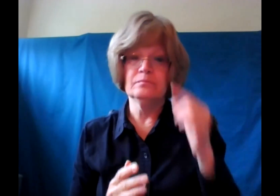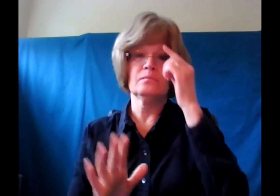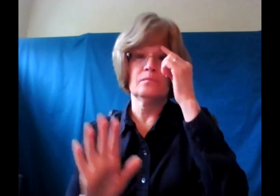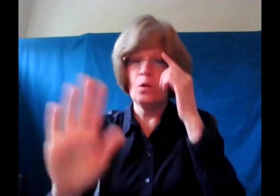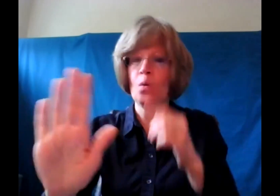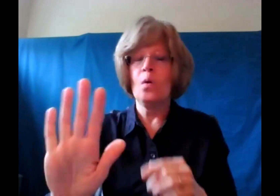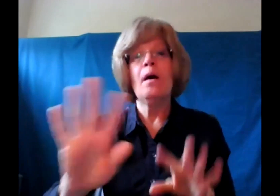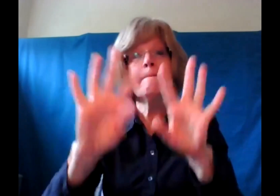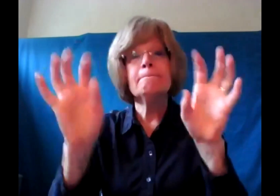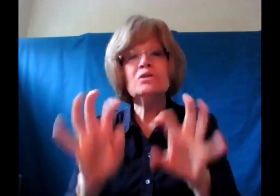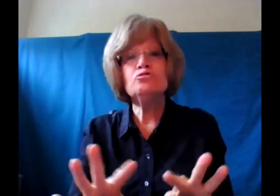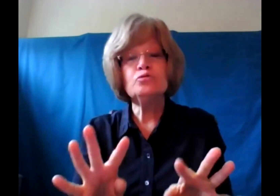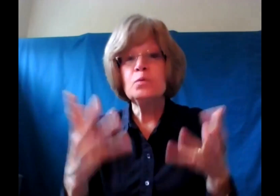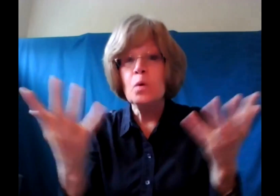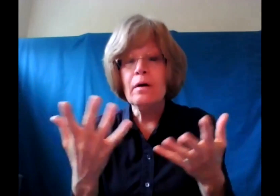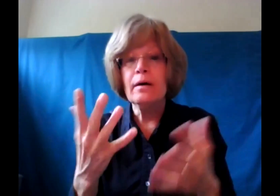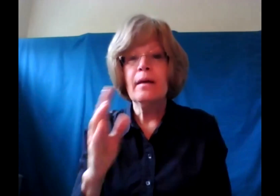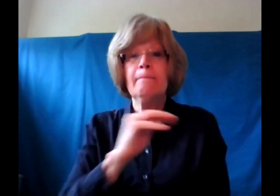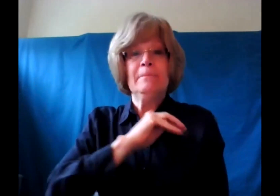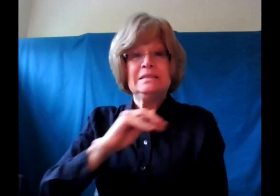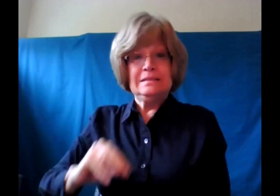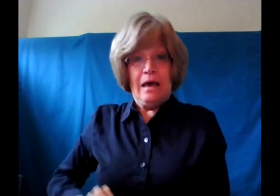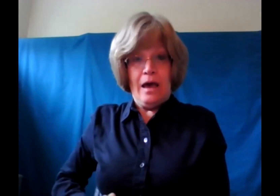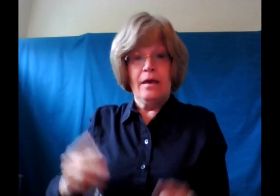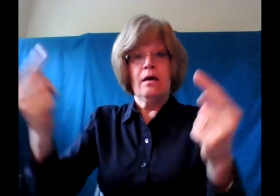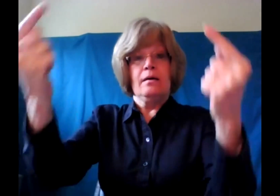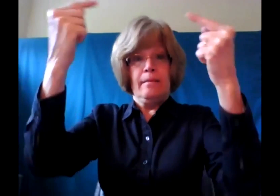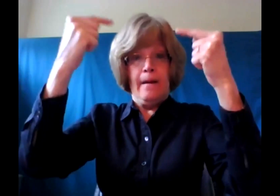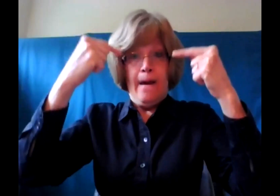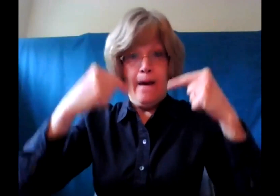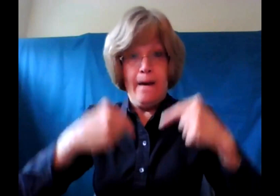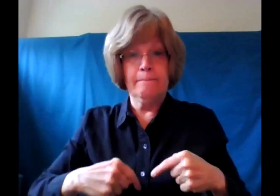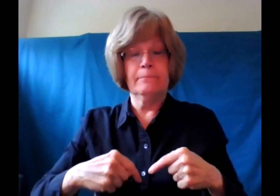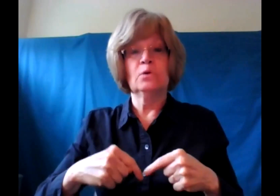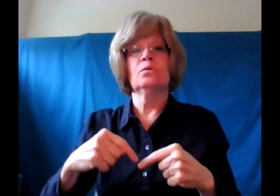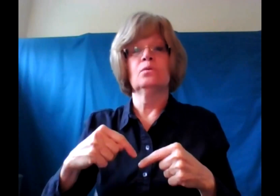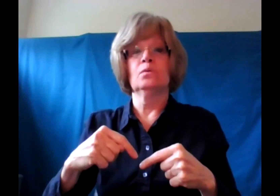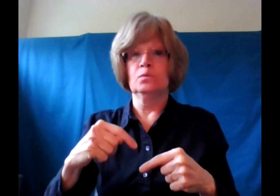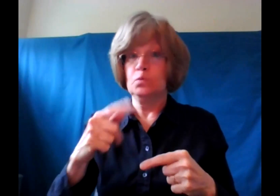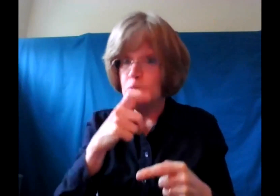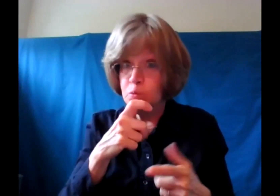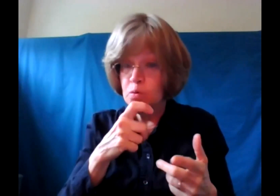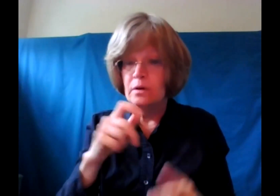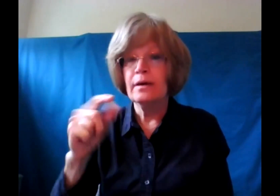But the mystery is that the Messiah was coming to the Gentiles.